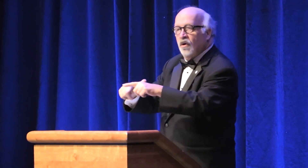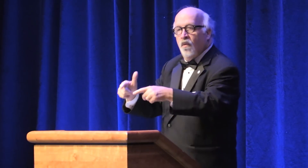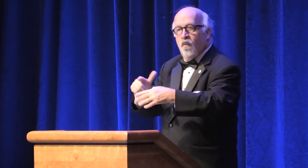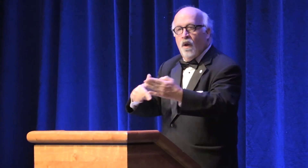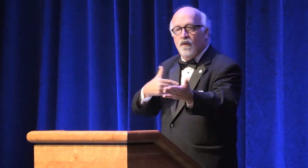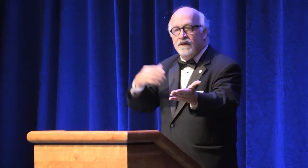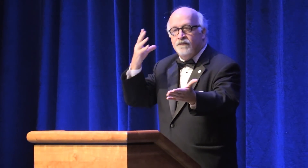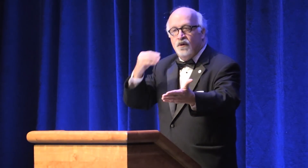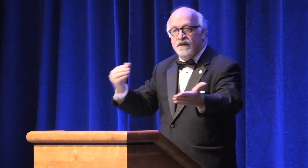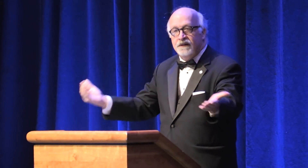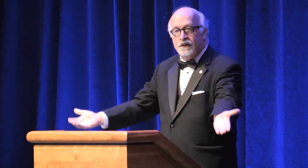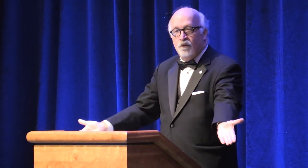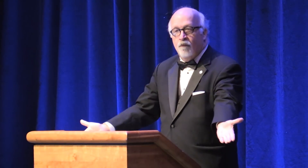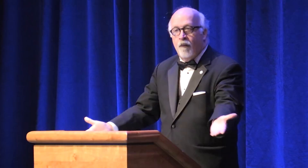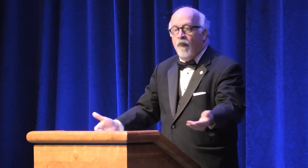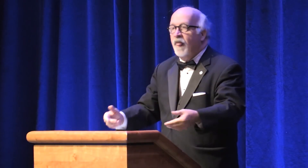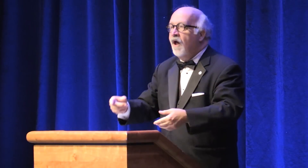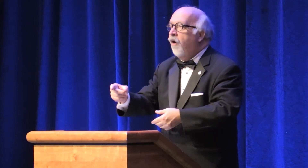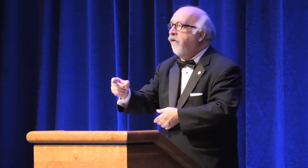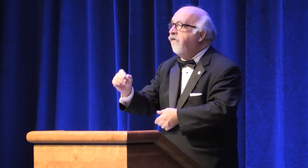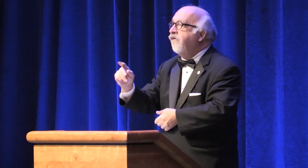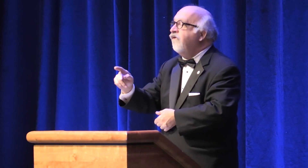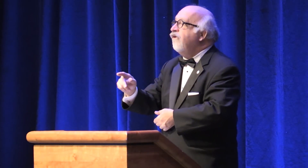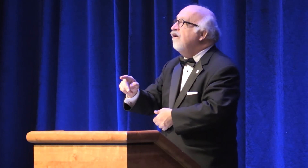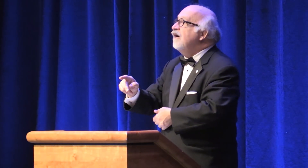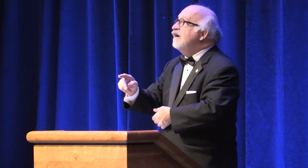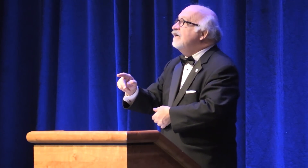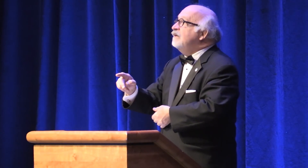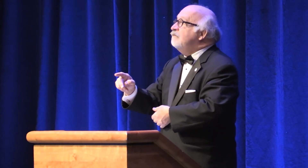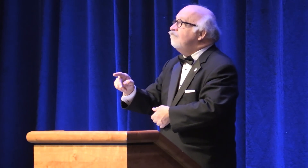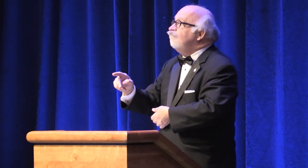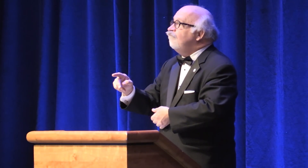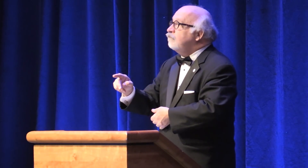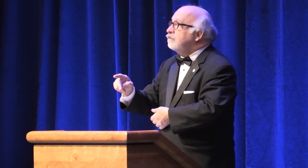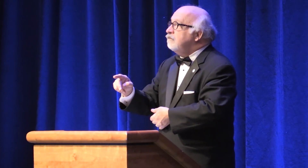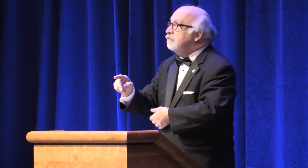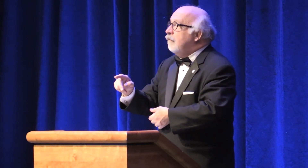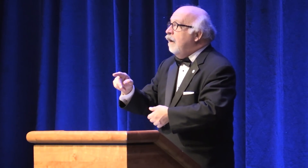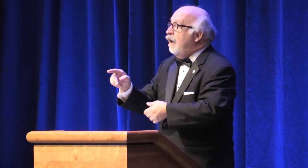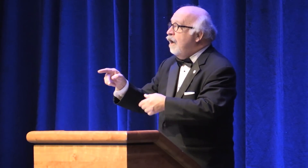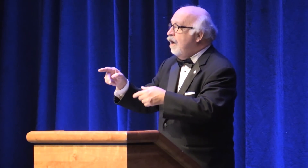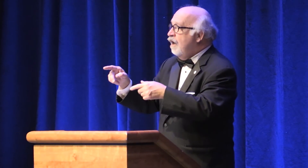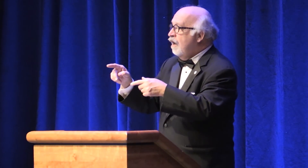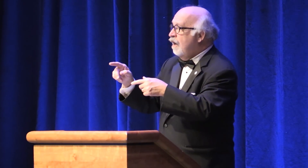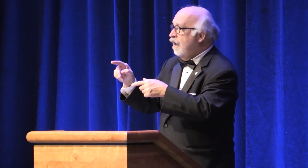So one of those historical moments from President Kennedy's time actually applies to us being here tonight.